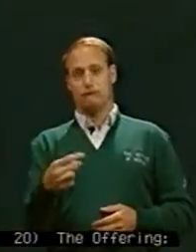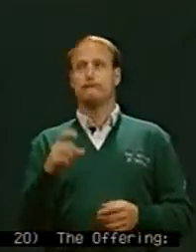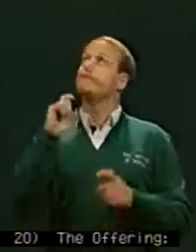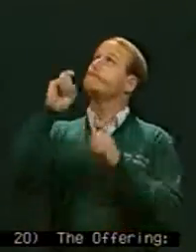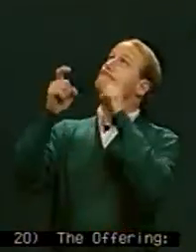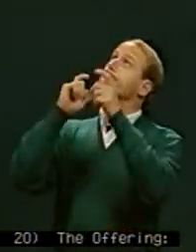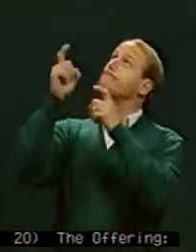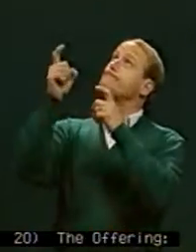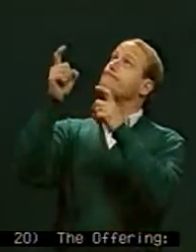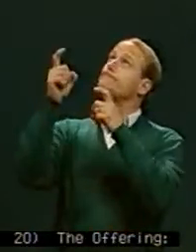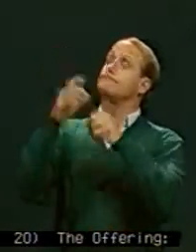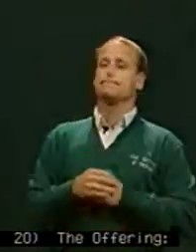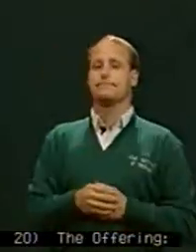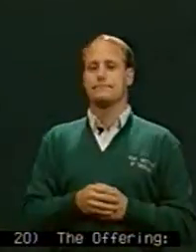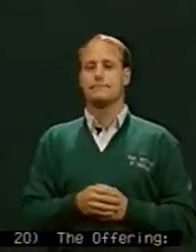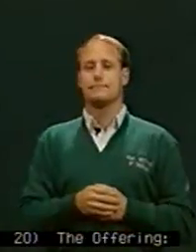20. The offering.